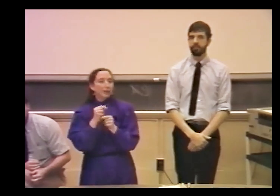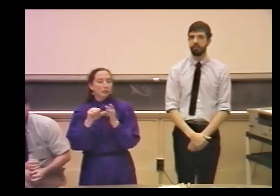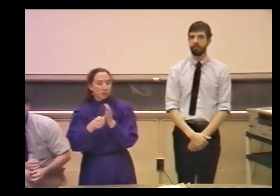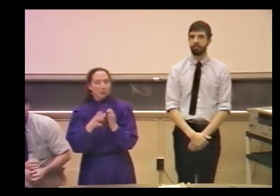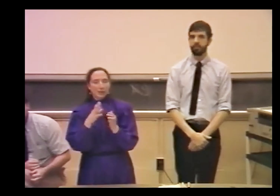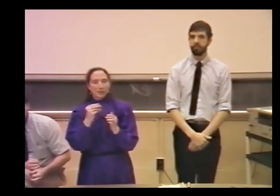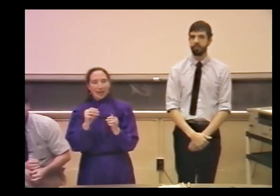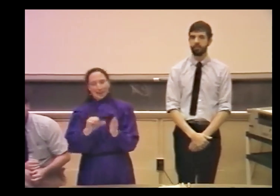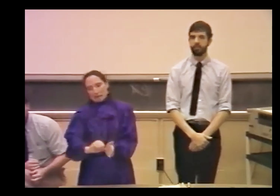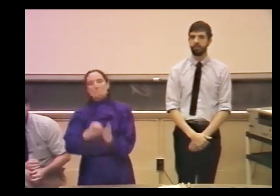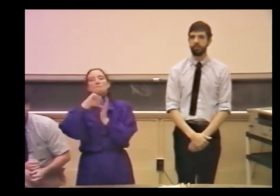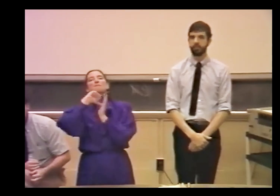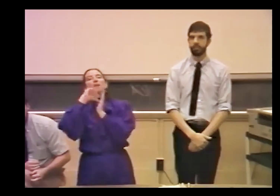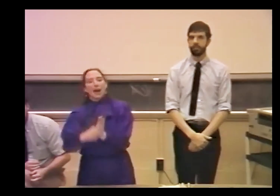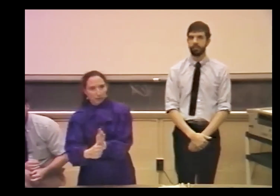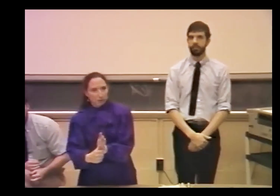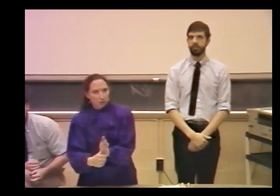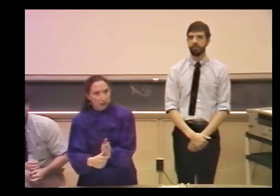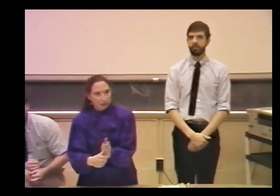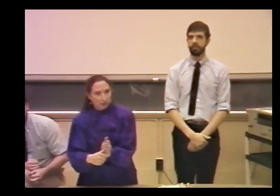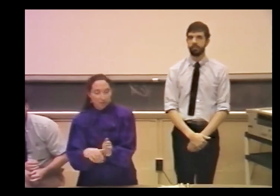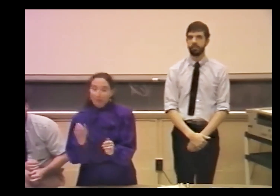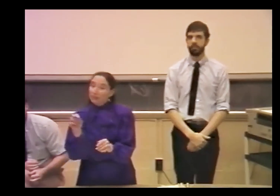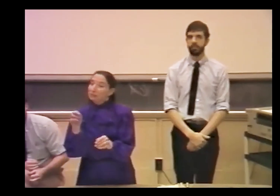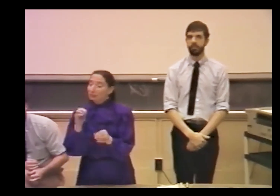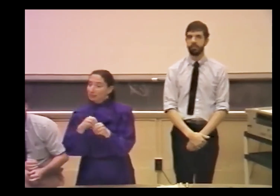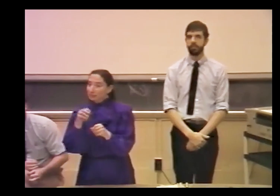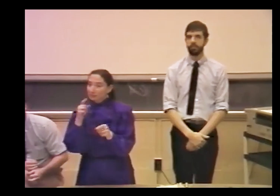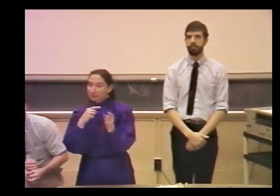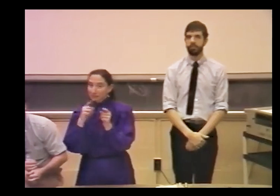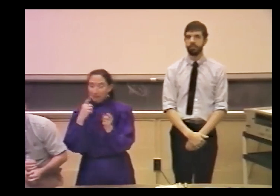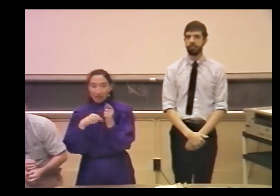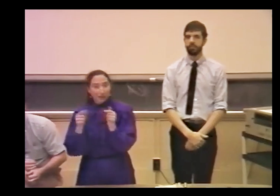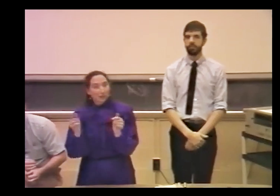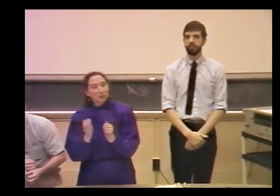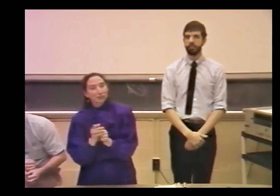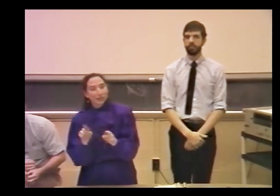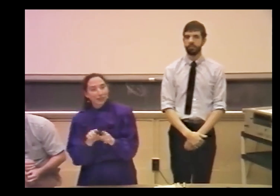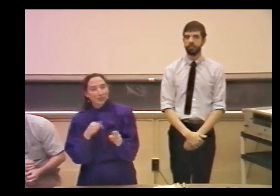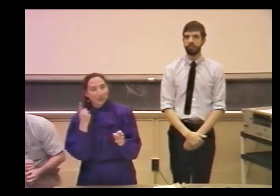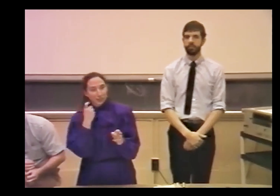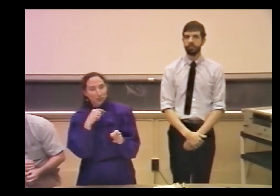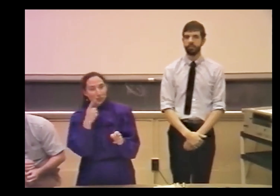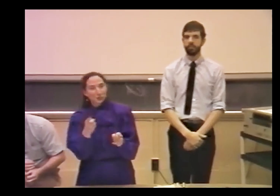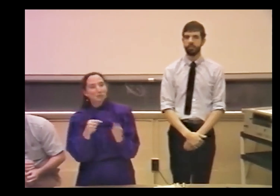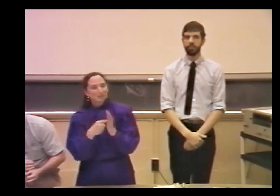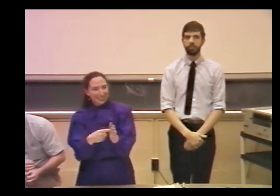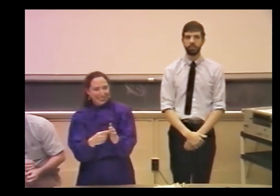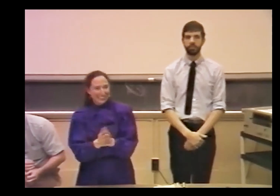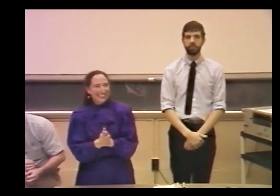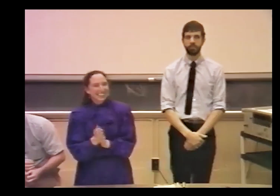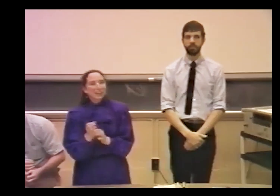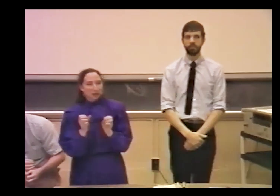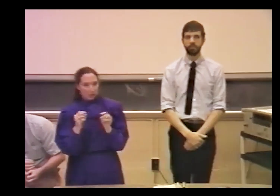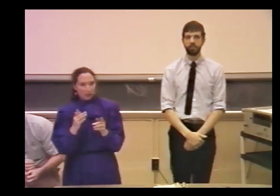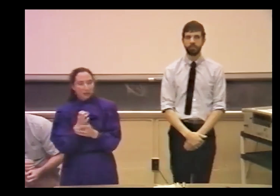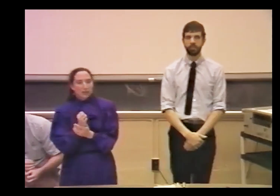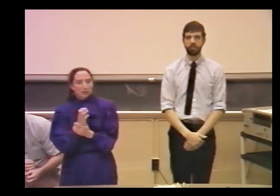regular stress and emphatic stress, even in sign language, like I just showed you. Okay,